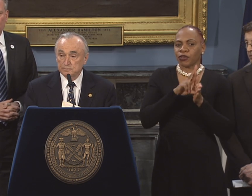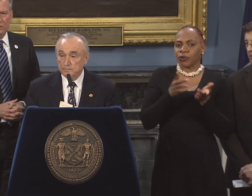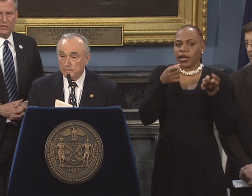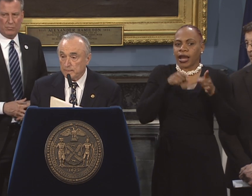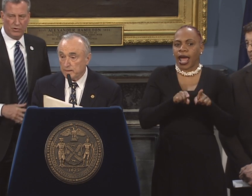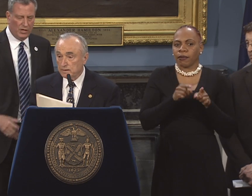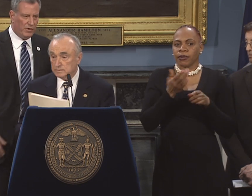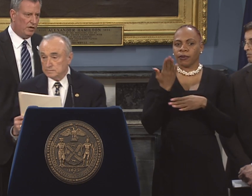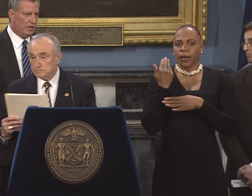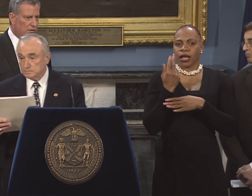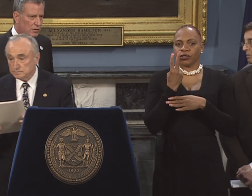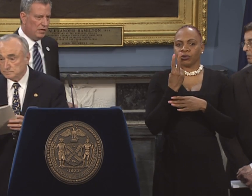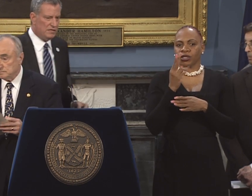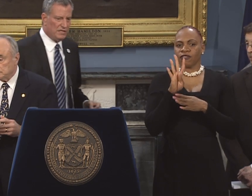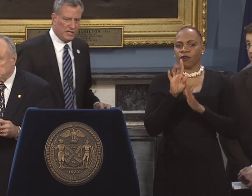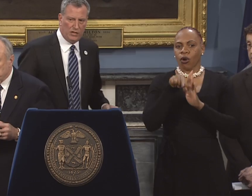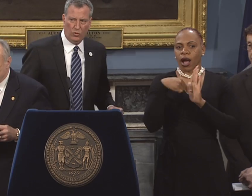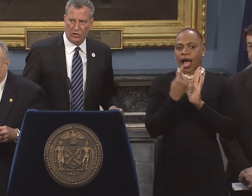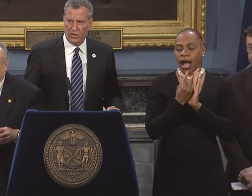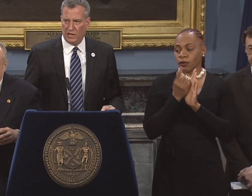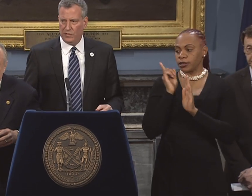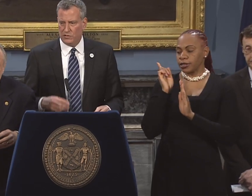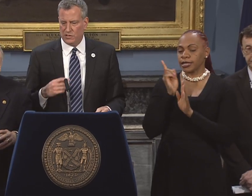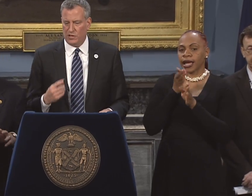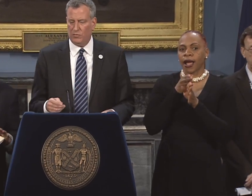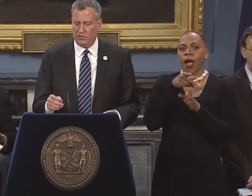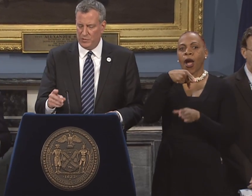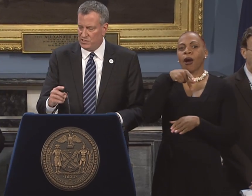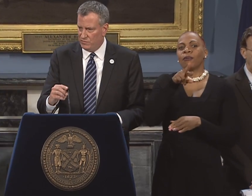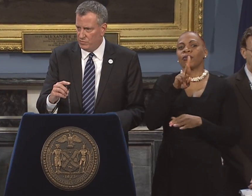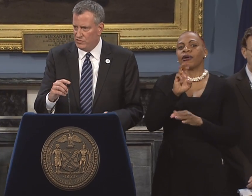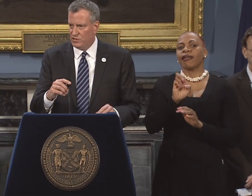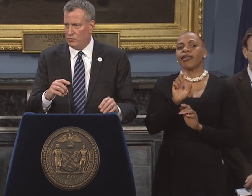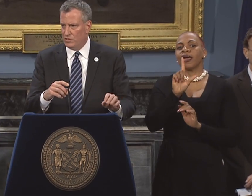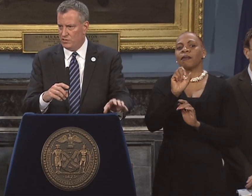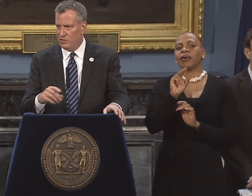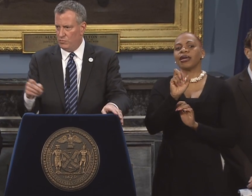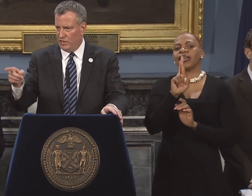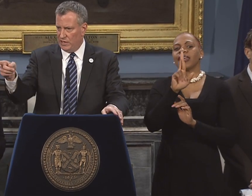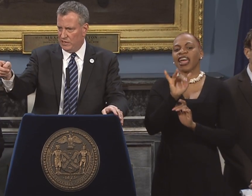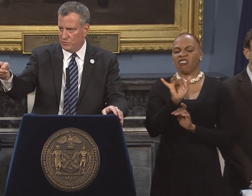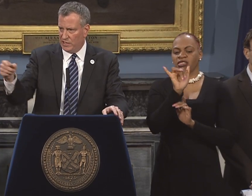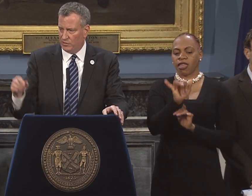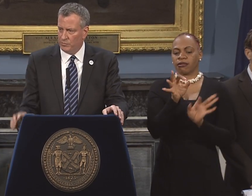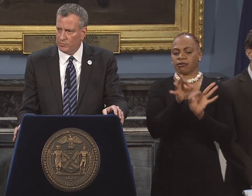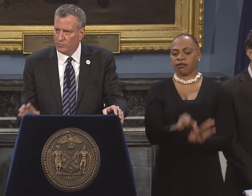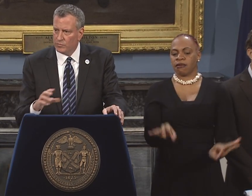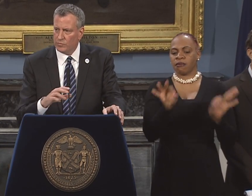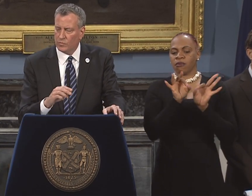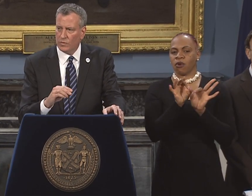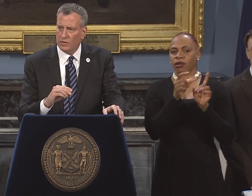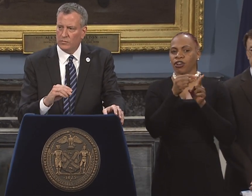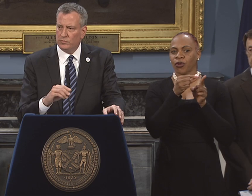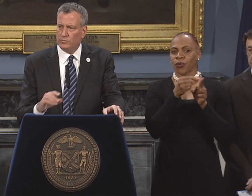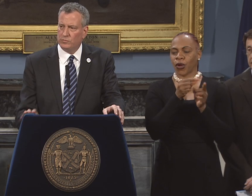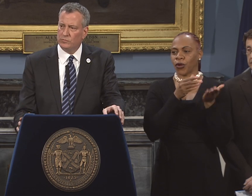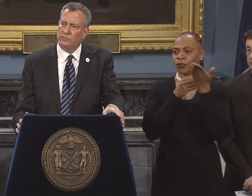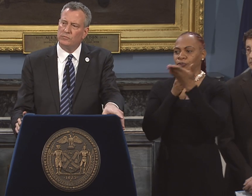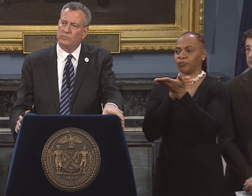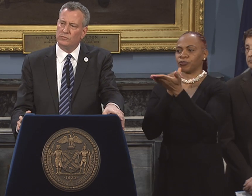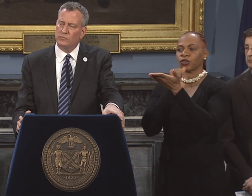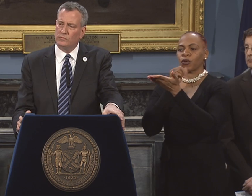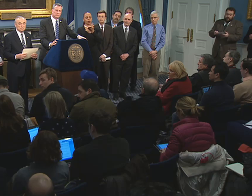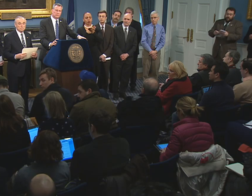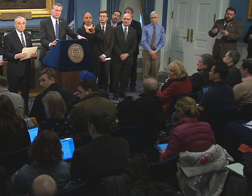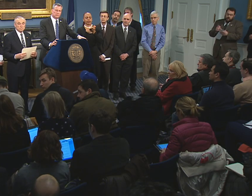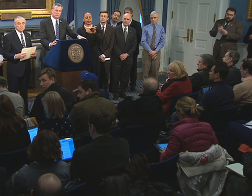Right. This preliminary is the key word, and there's a number of pieces of information that we'll continue to bring out as we get them. Mayor de Blasio, you touched on this a